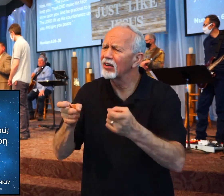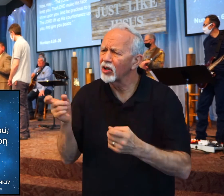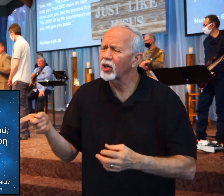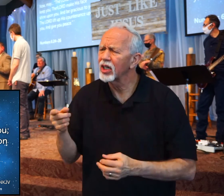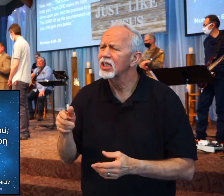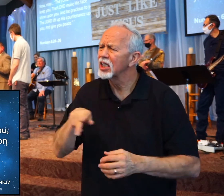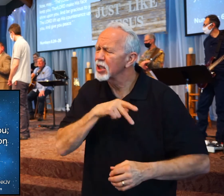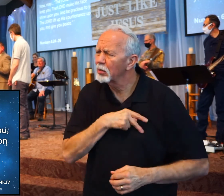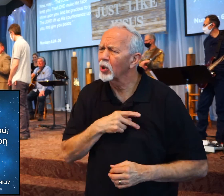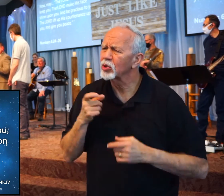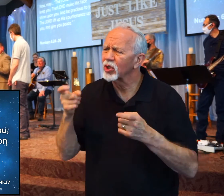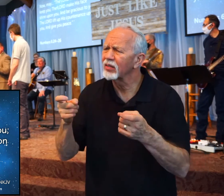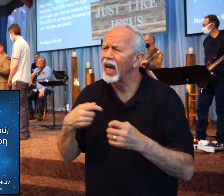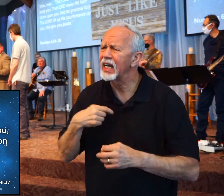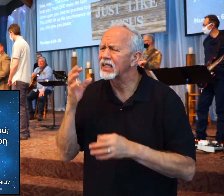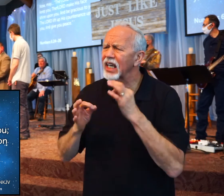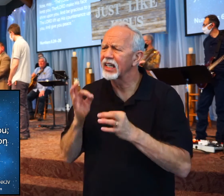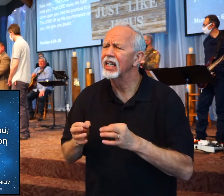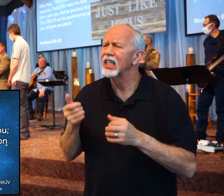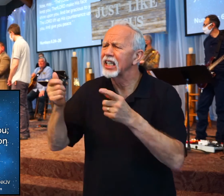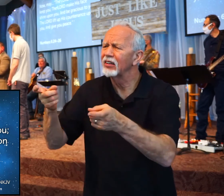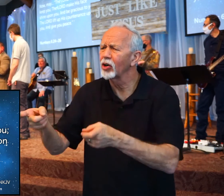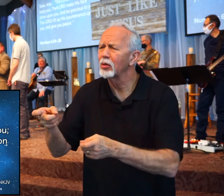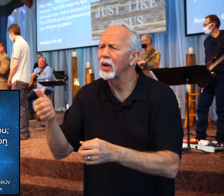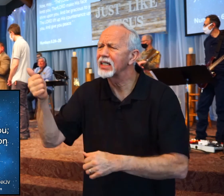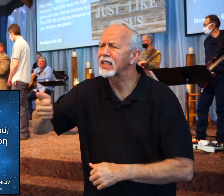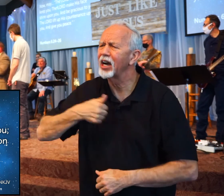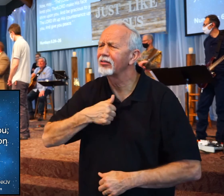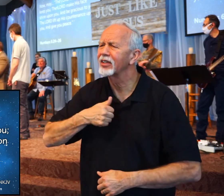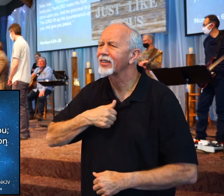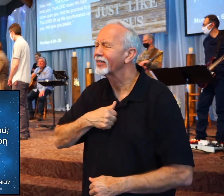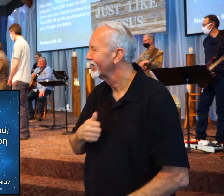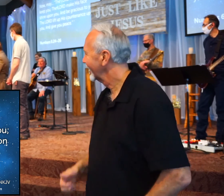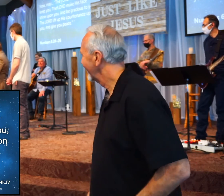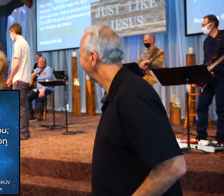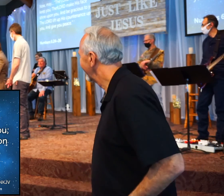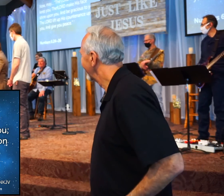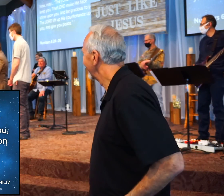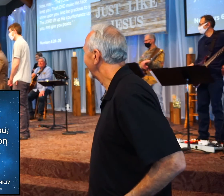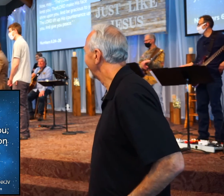personal gift. And so I decided to give her myself.